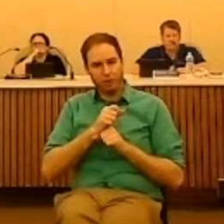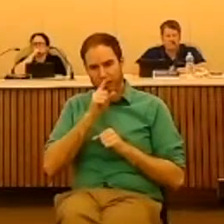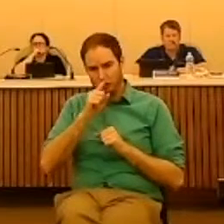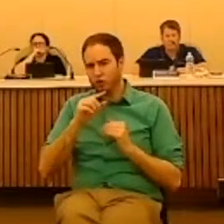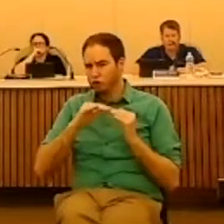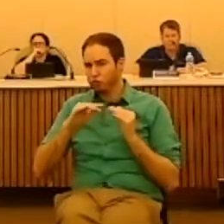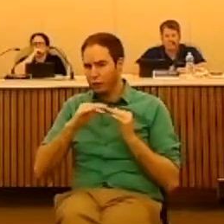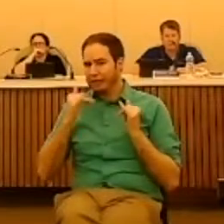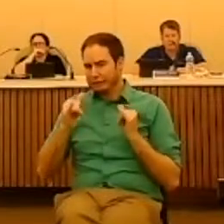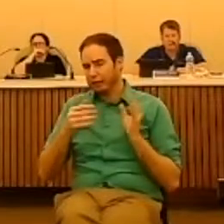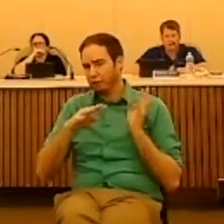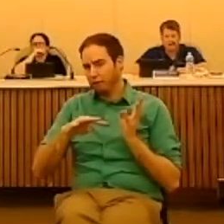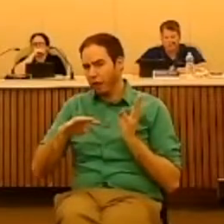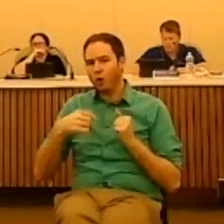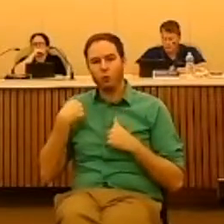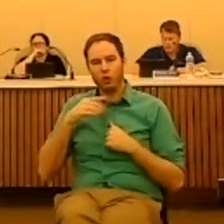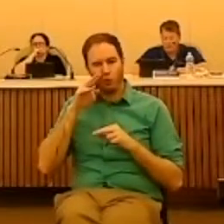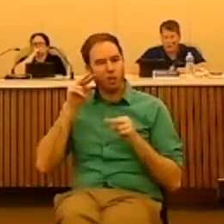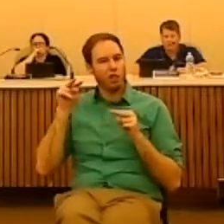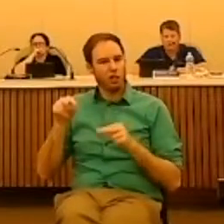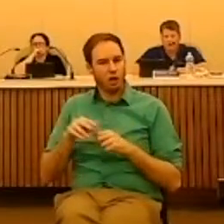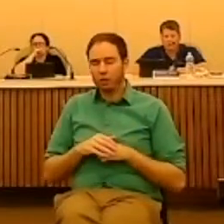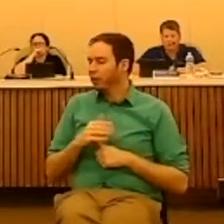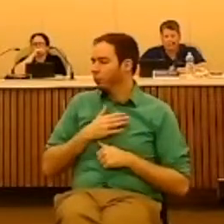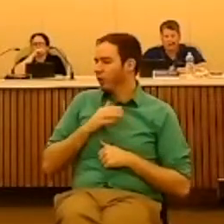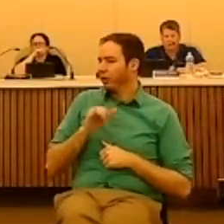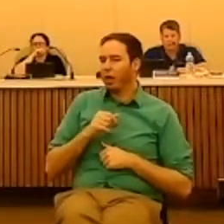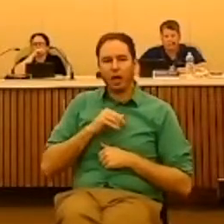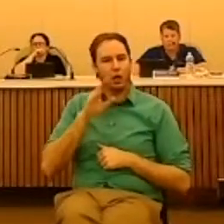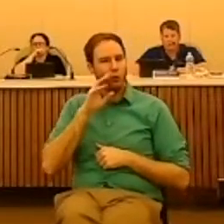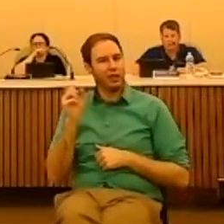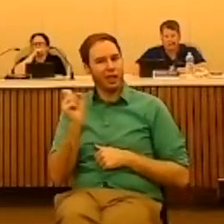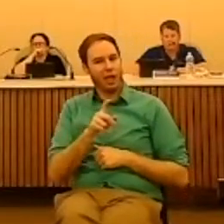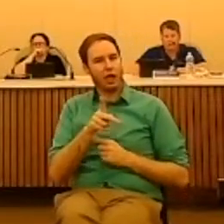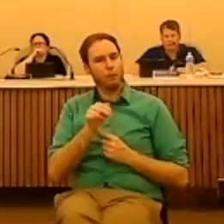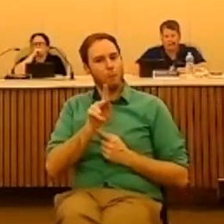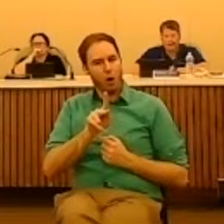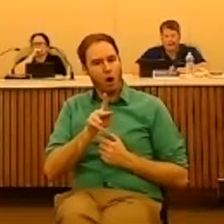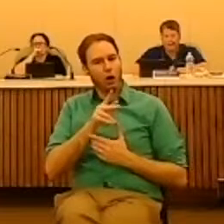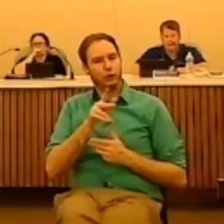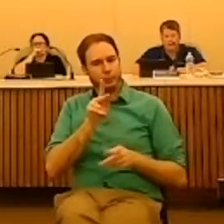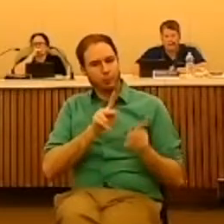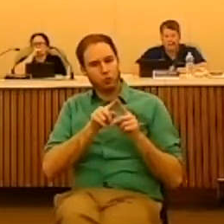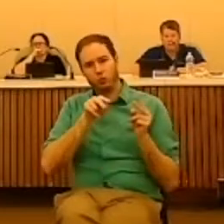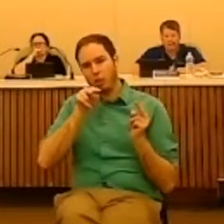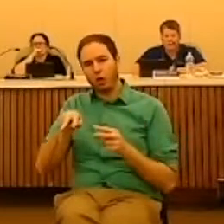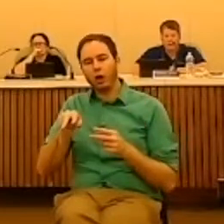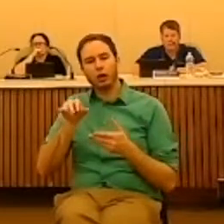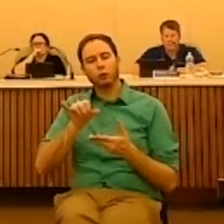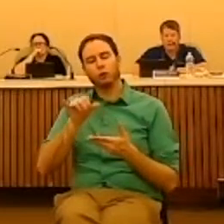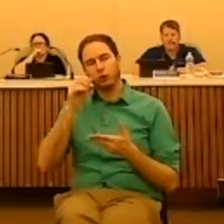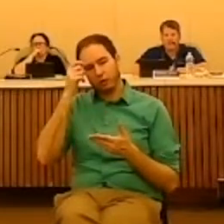drainage is still flowing and we'll take a look at that. I'll also ask the parks folks to take a look at the blacktop